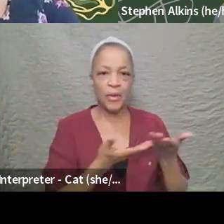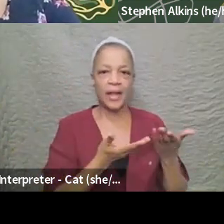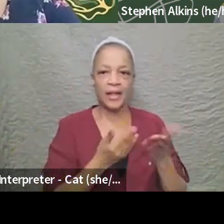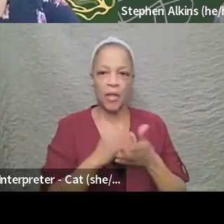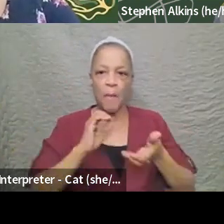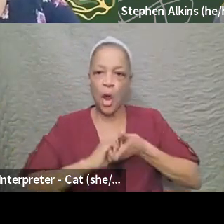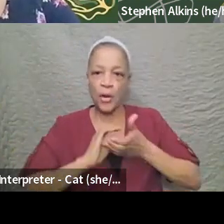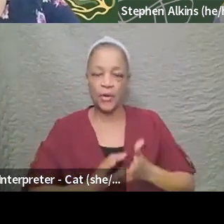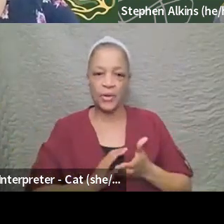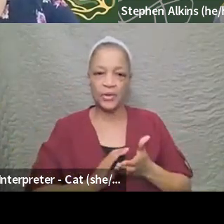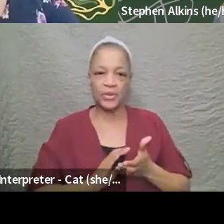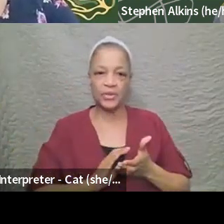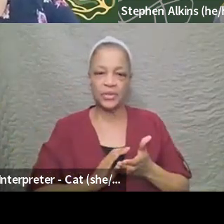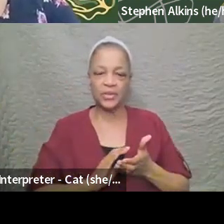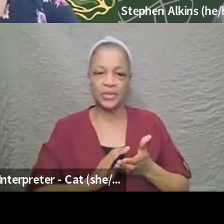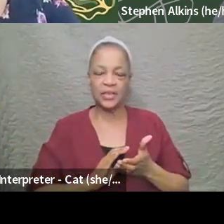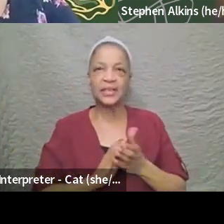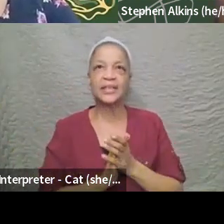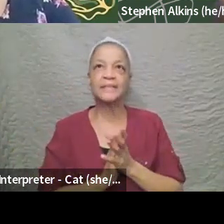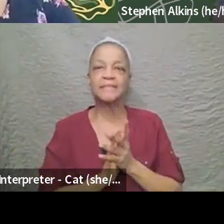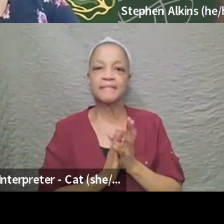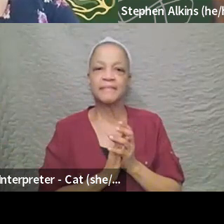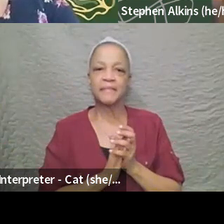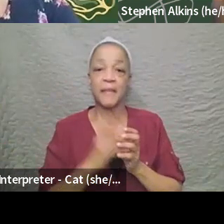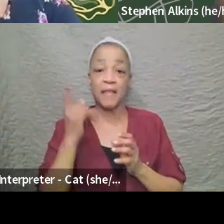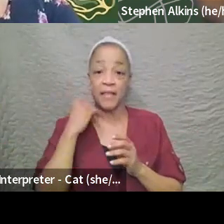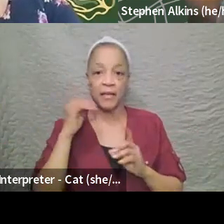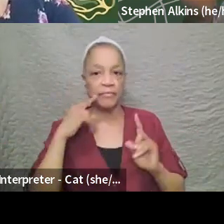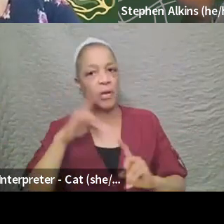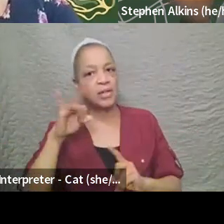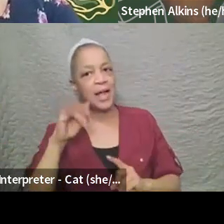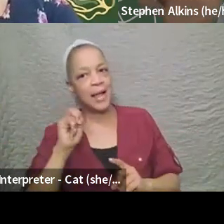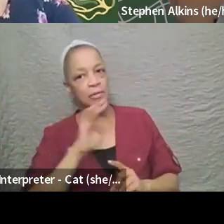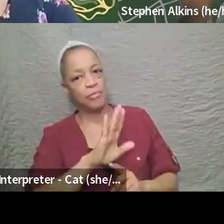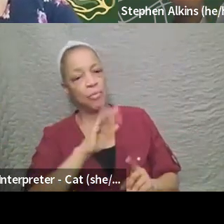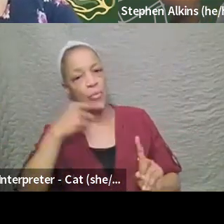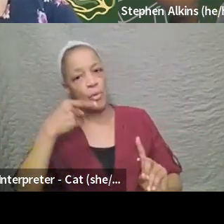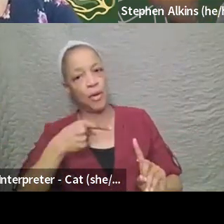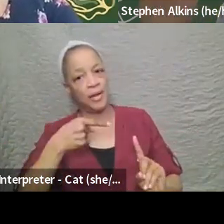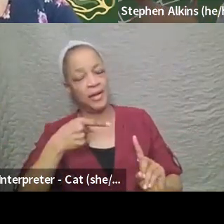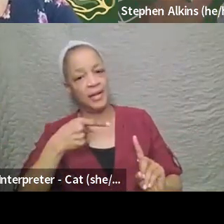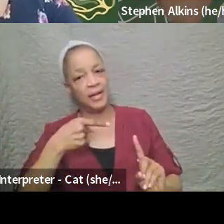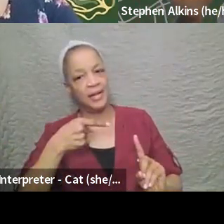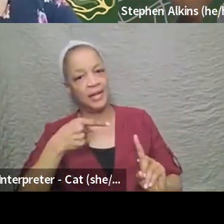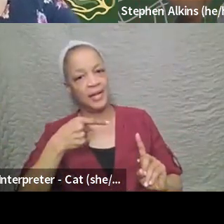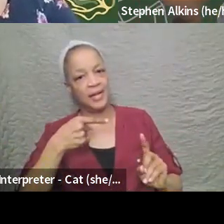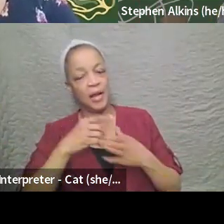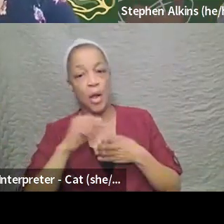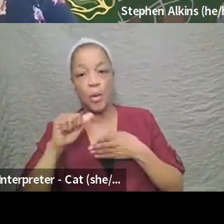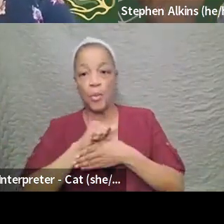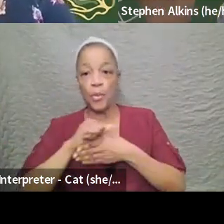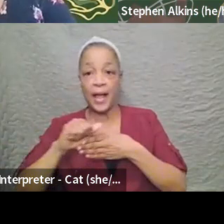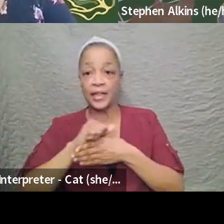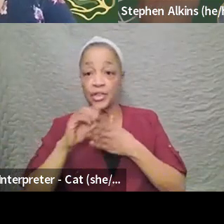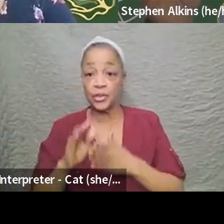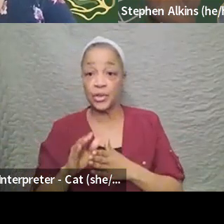partners into I think to Diane's point earlier about getting like practitioners